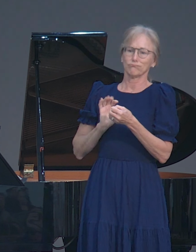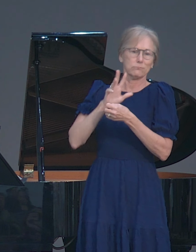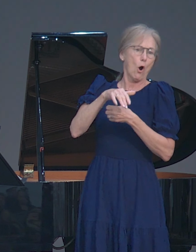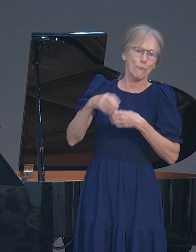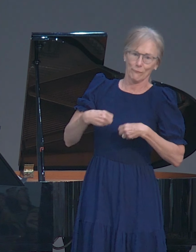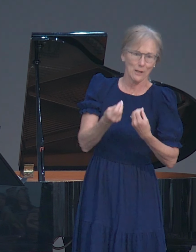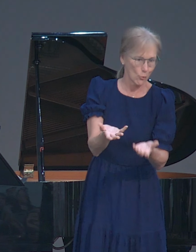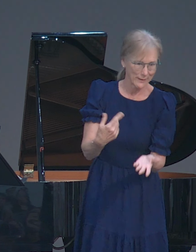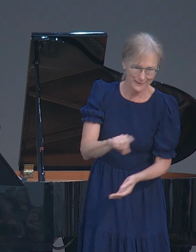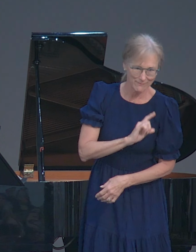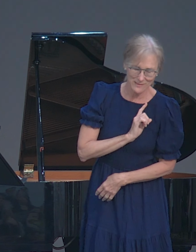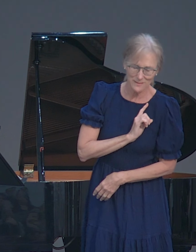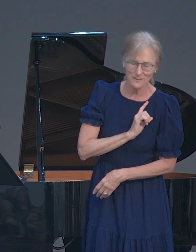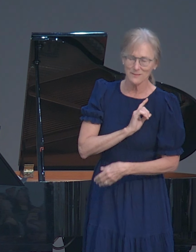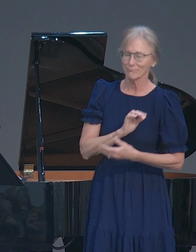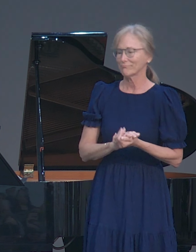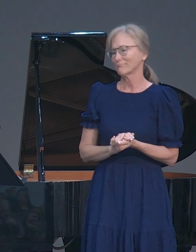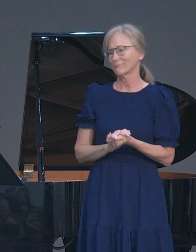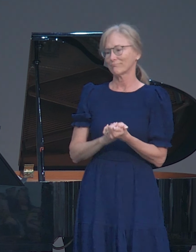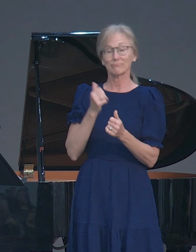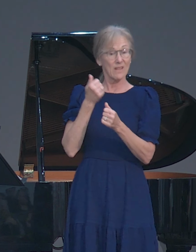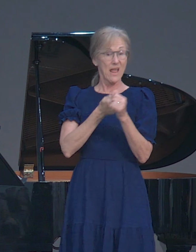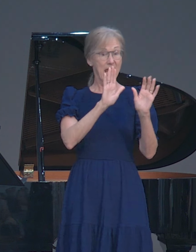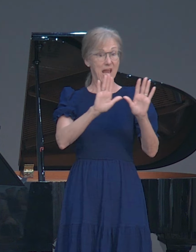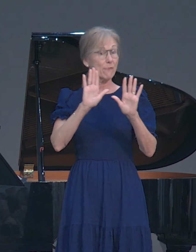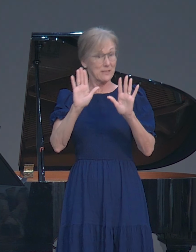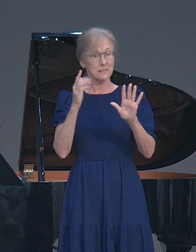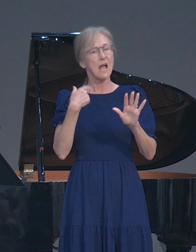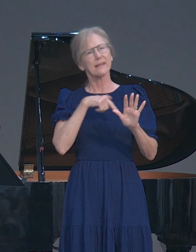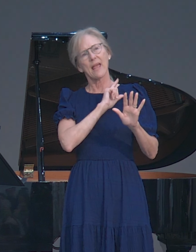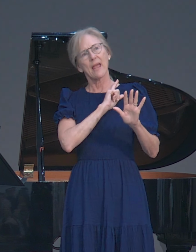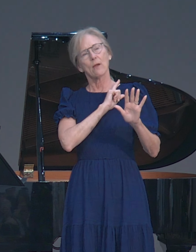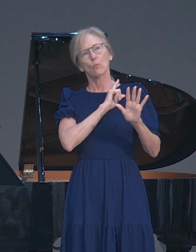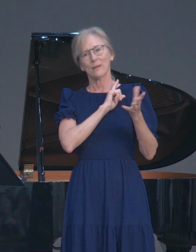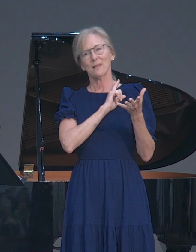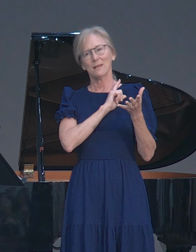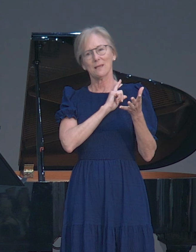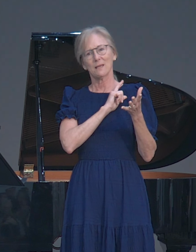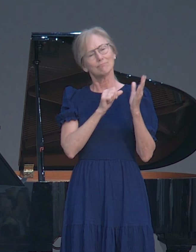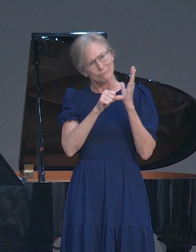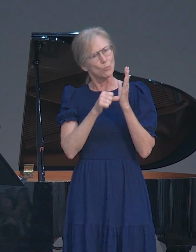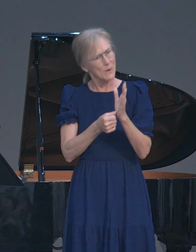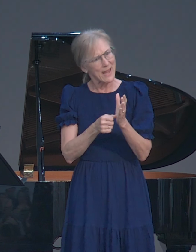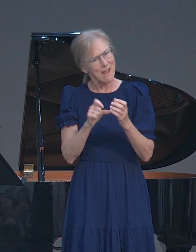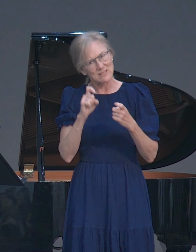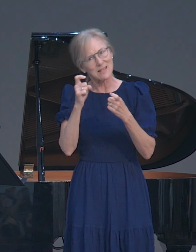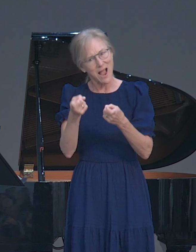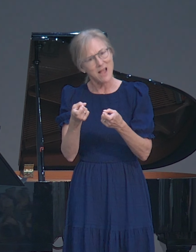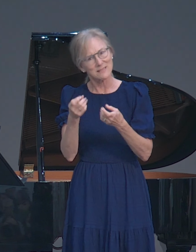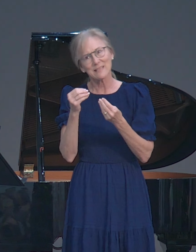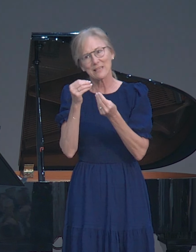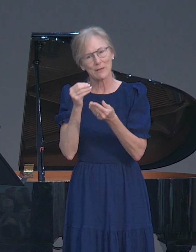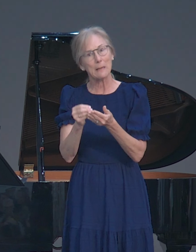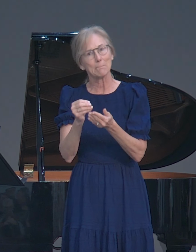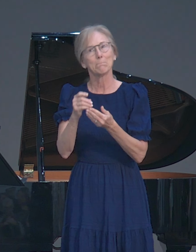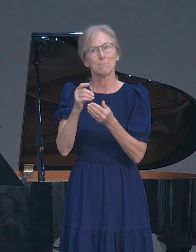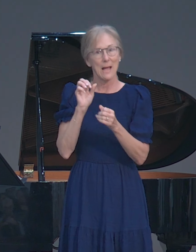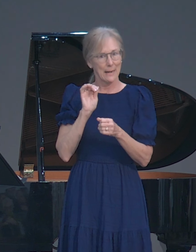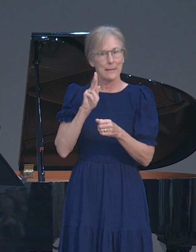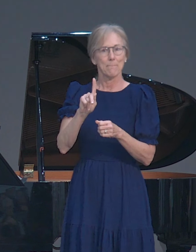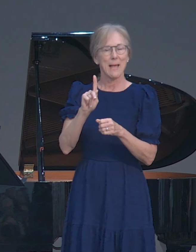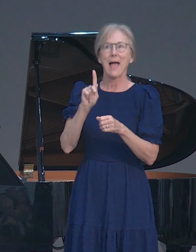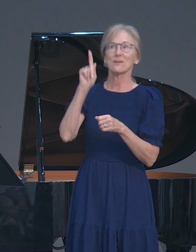giving every Sunday, not because Countryside wants your money, but we highlight giving every Sunday to remind you of the joy